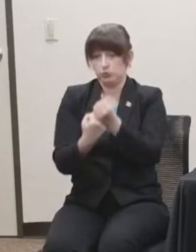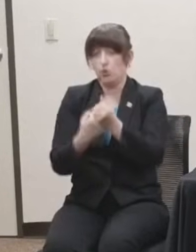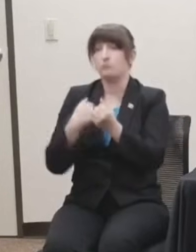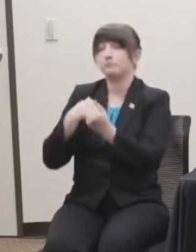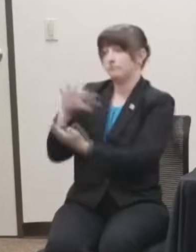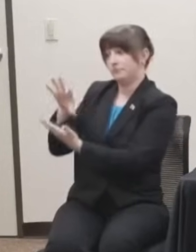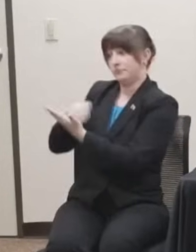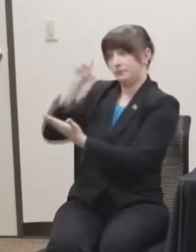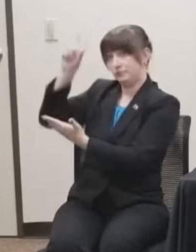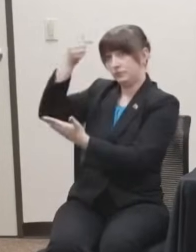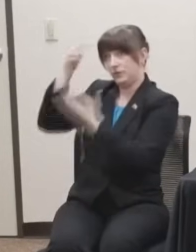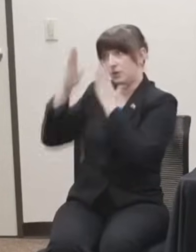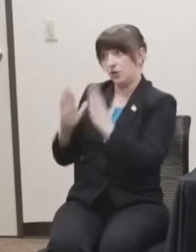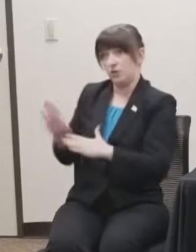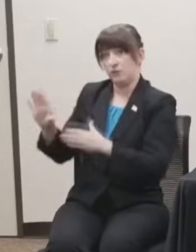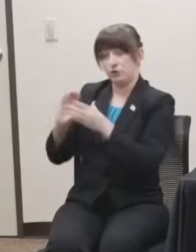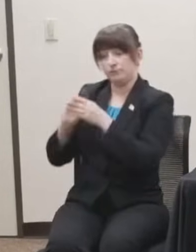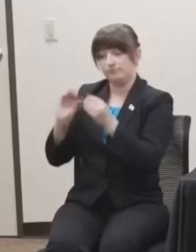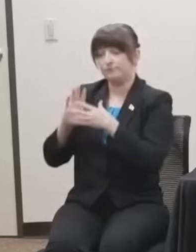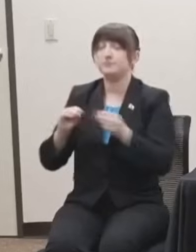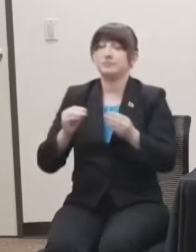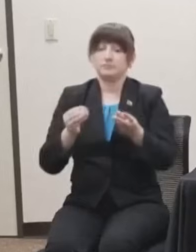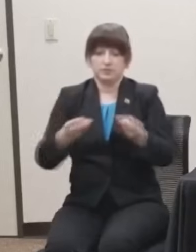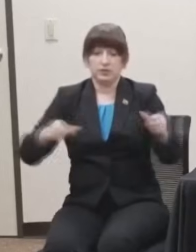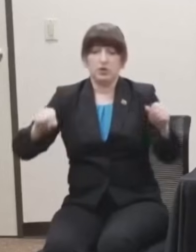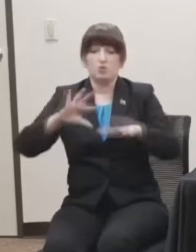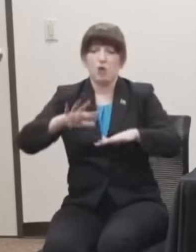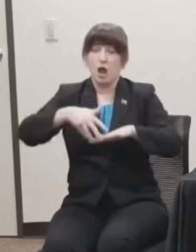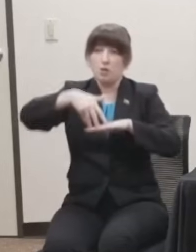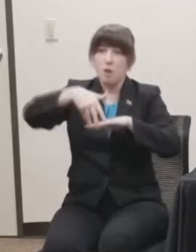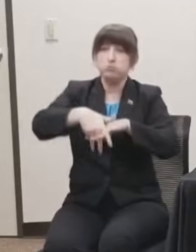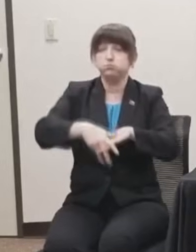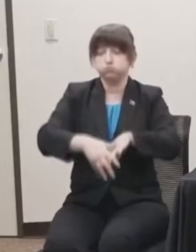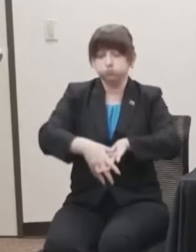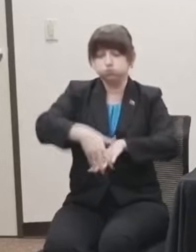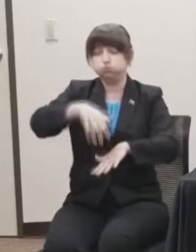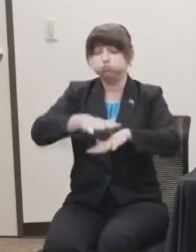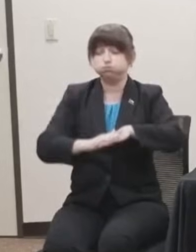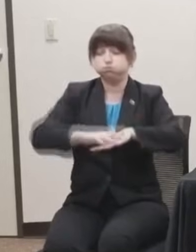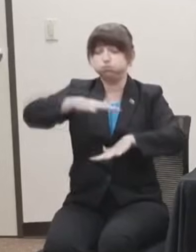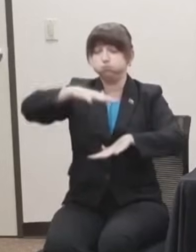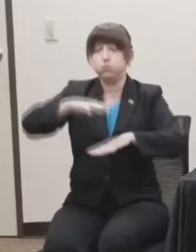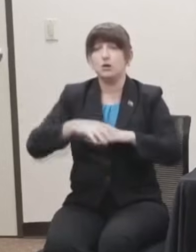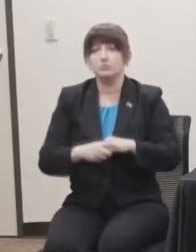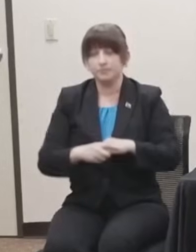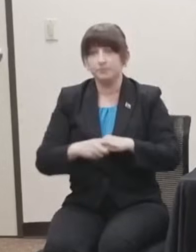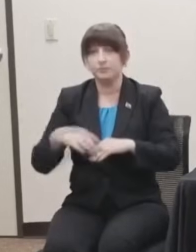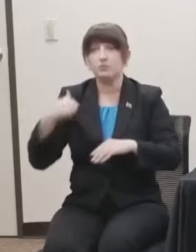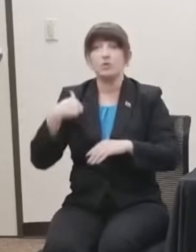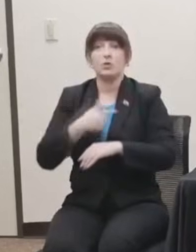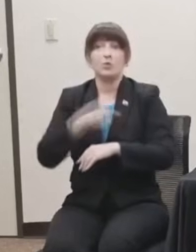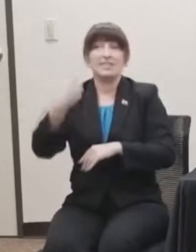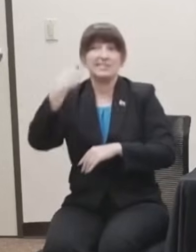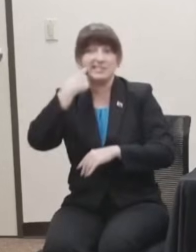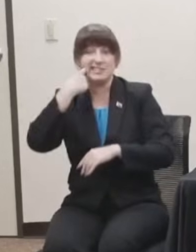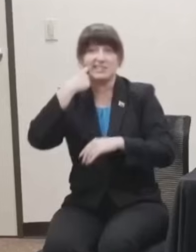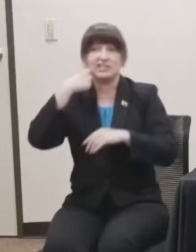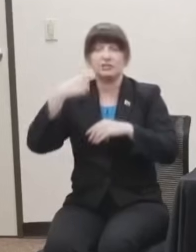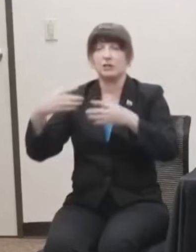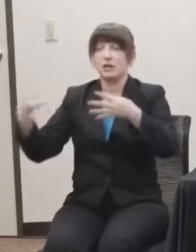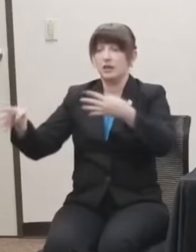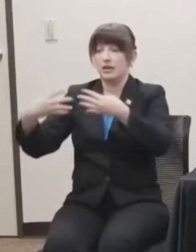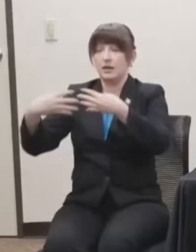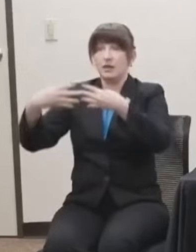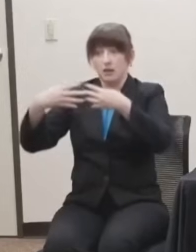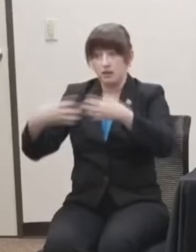we have a lot of saturation. We opened gates up at Wirtz and Starkey the last couple of days. Those are closed right